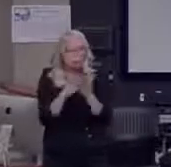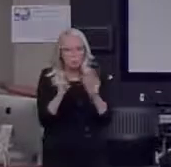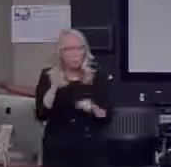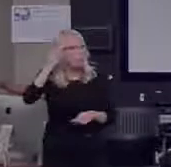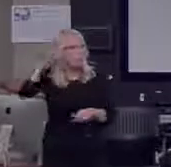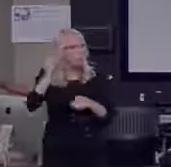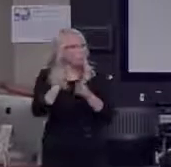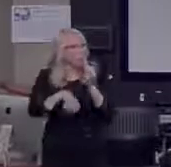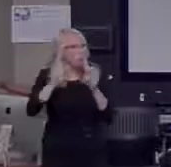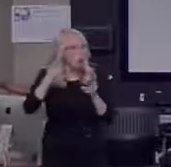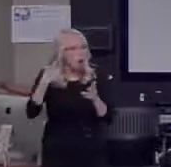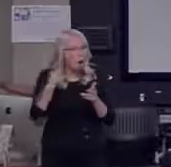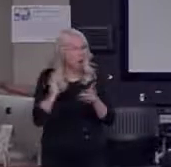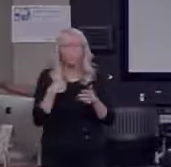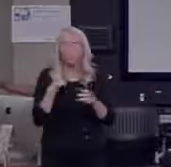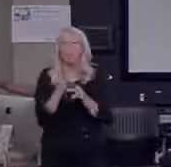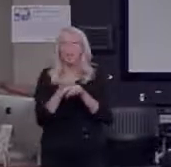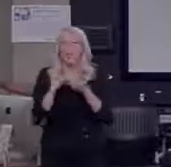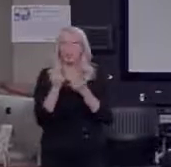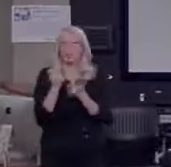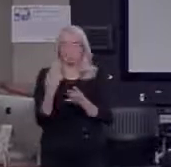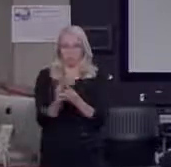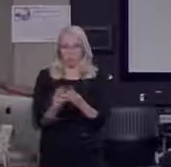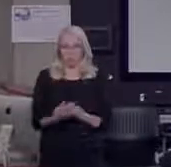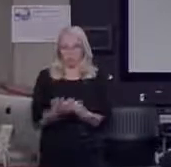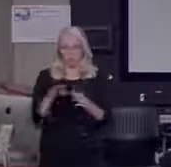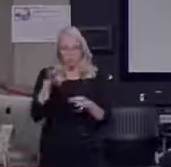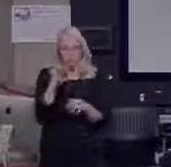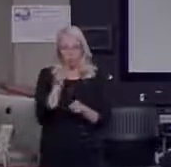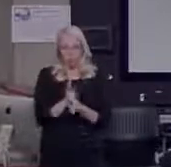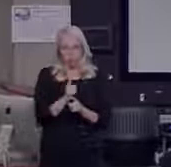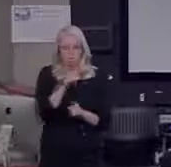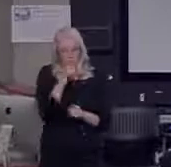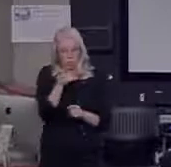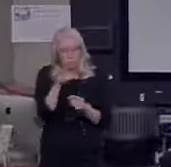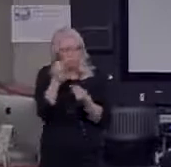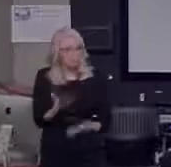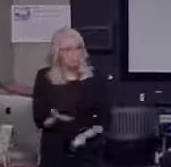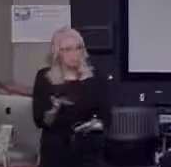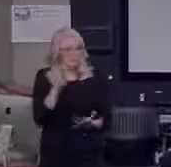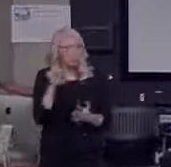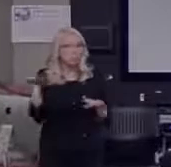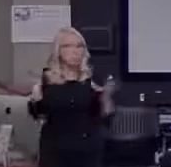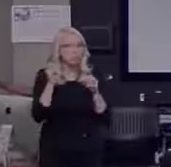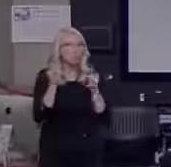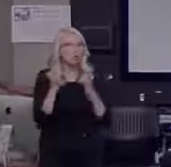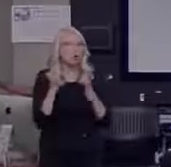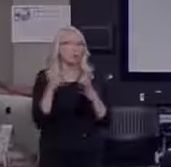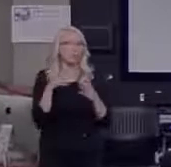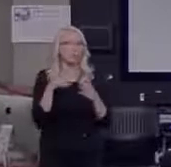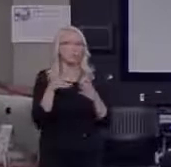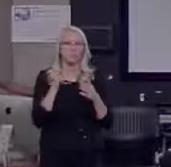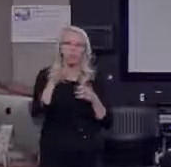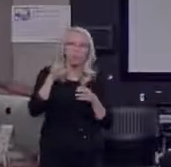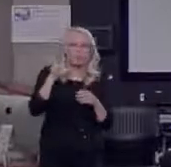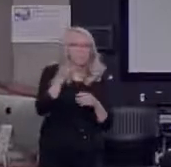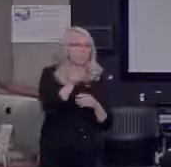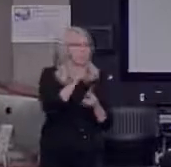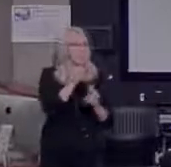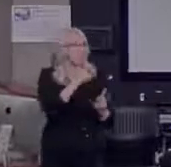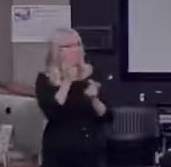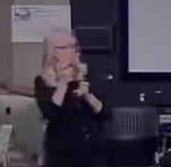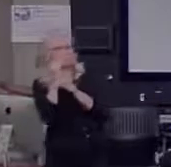to cut through the noise. Because with all these outlets there, as Roberta said, anybody